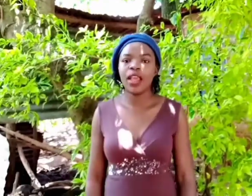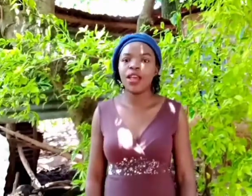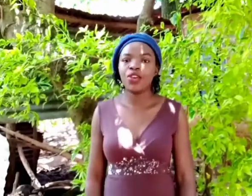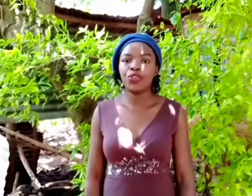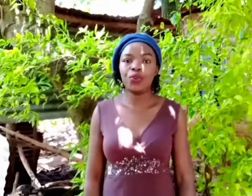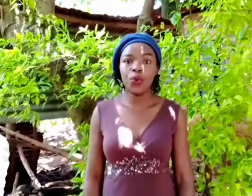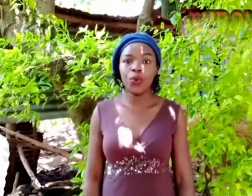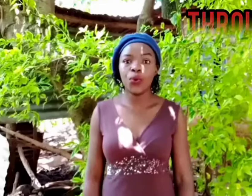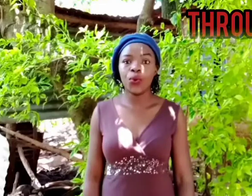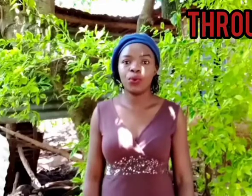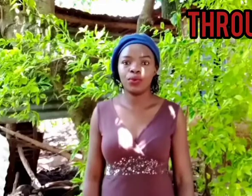Through.